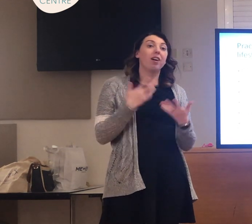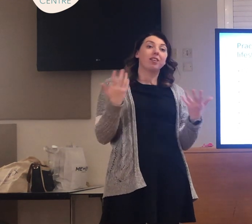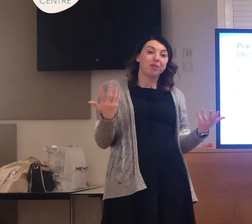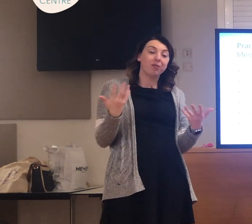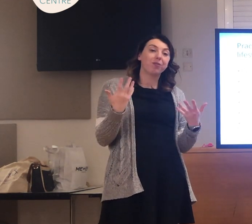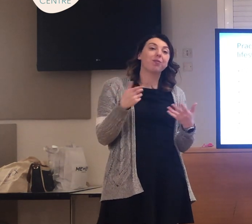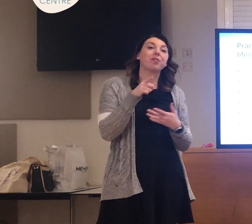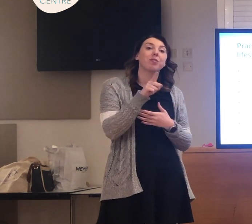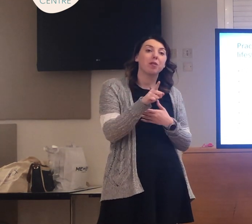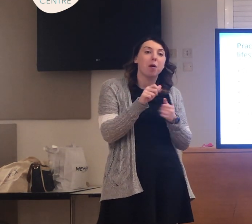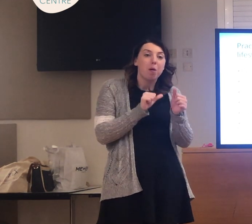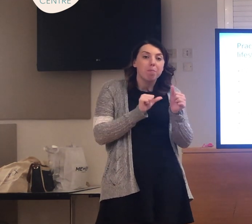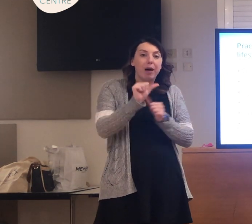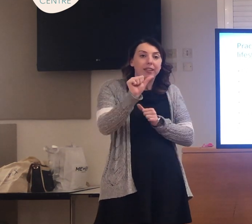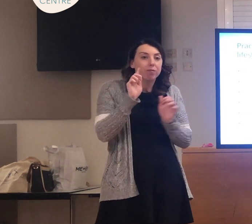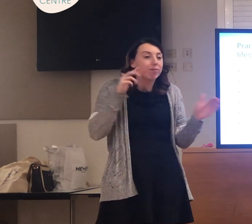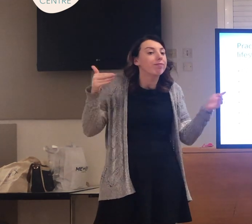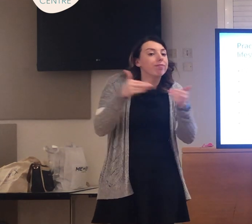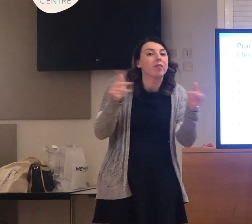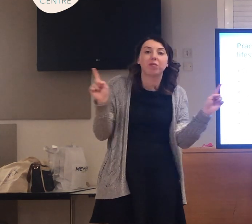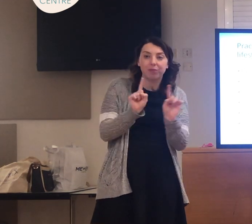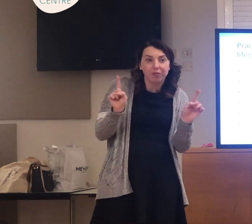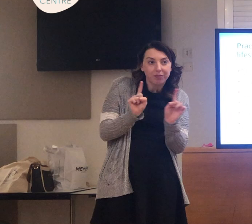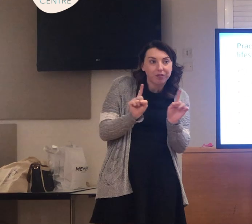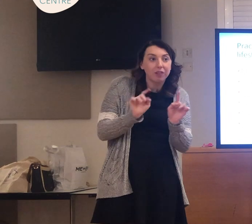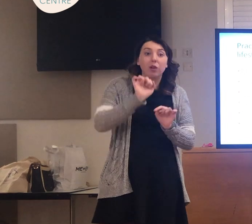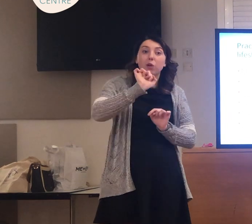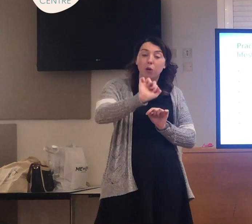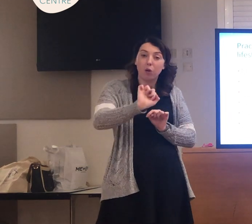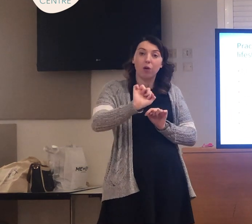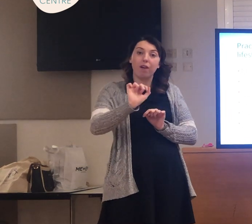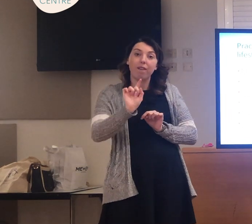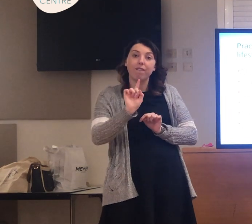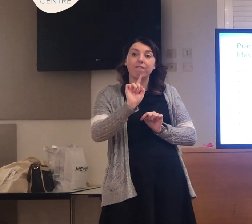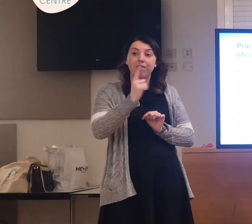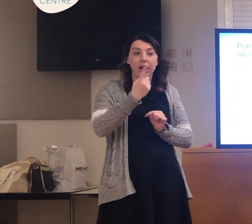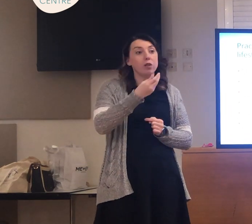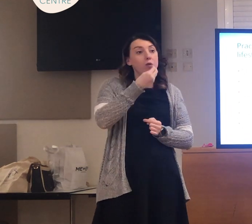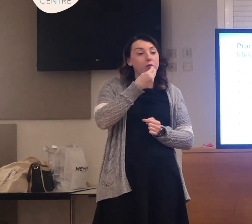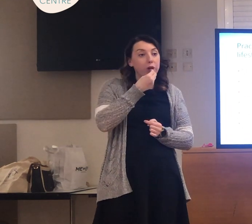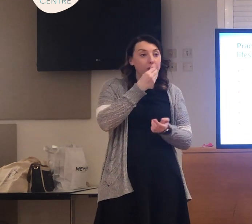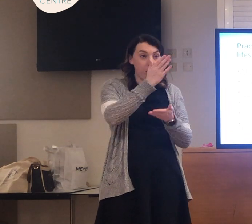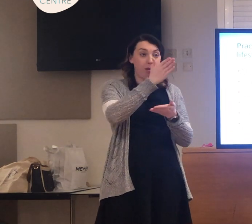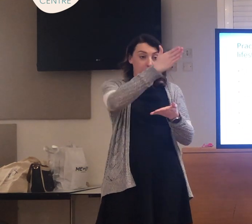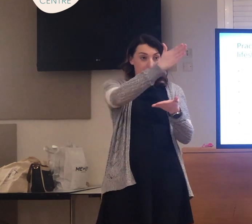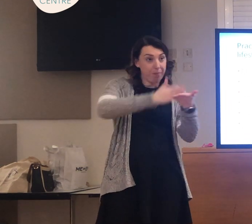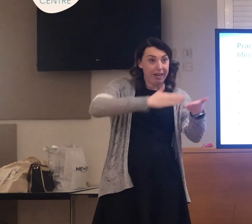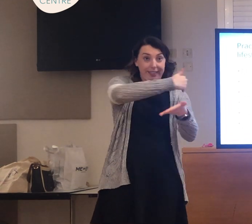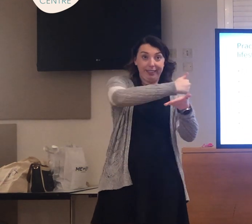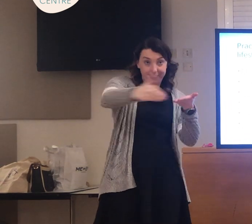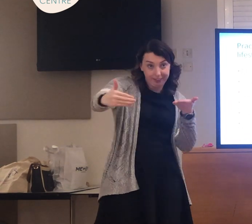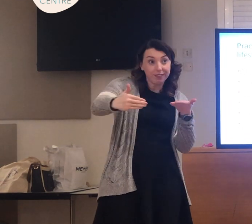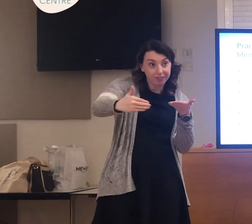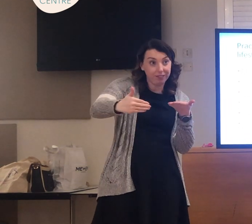Generally, the thing to work on here is your first helping of food. You've split your